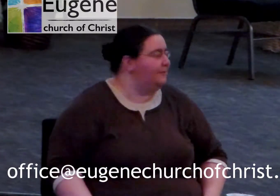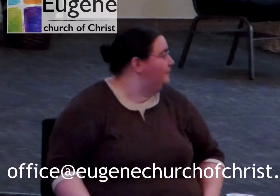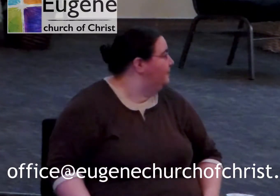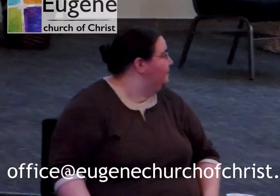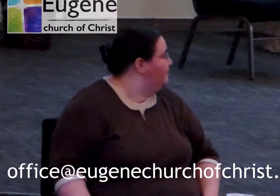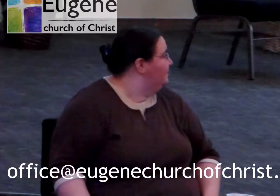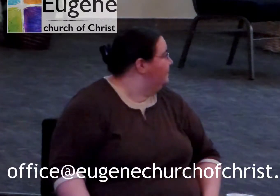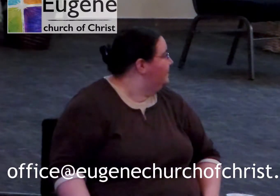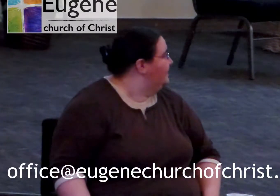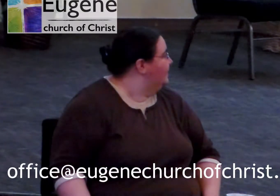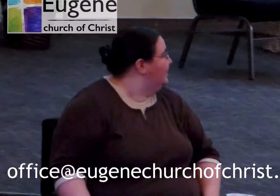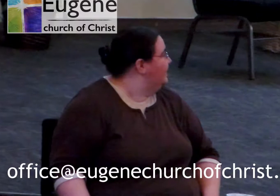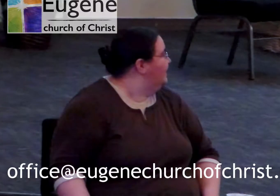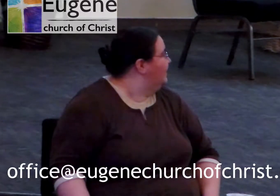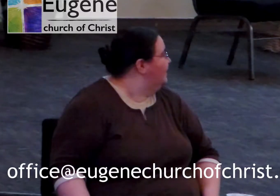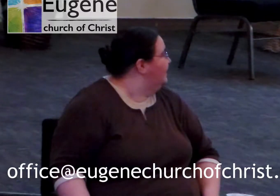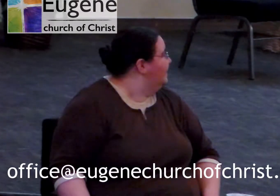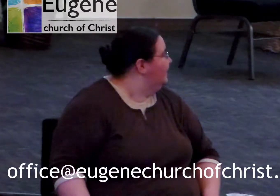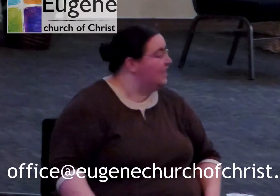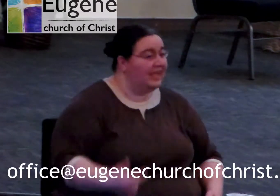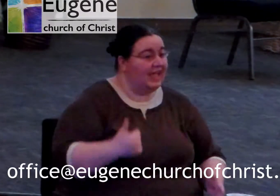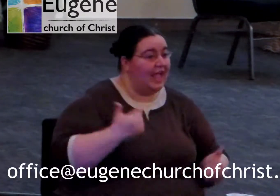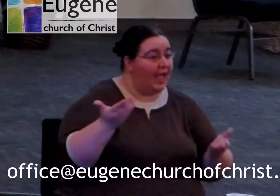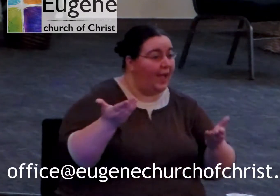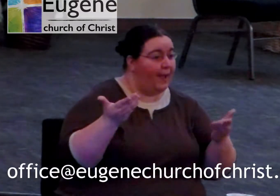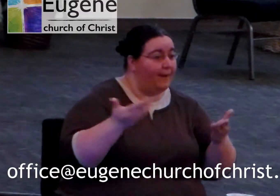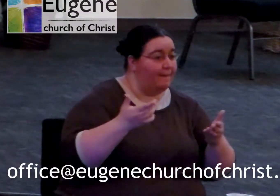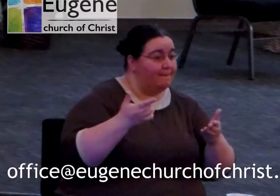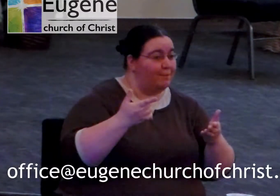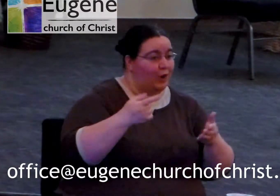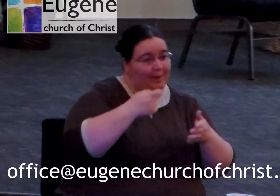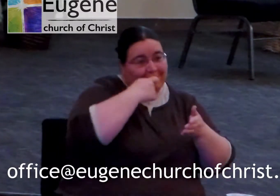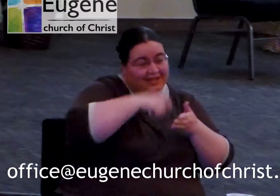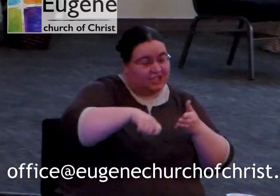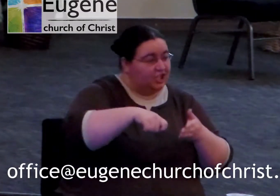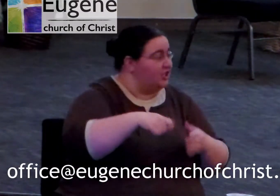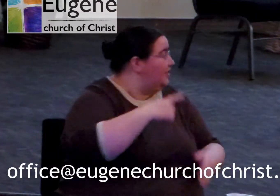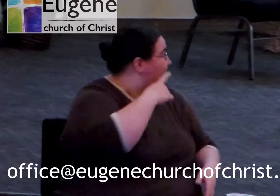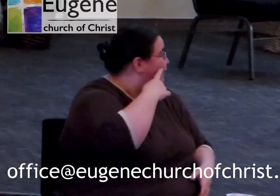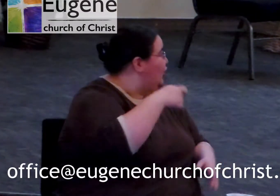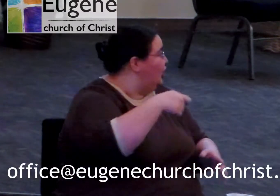I brought a pencil because I learned not to use my finger anymore.